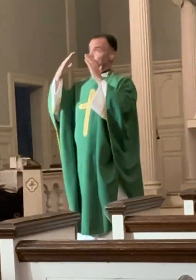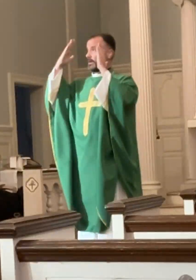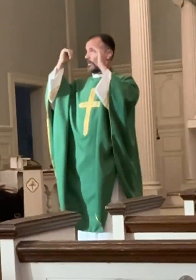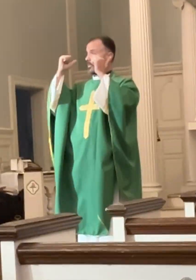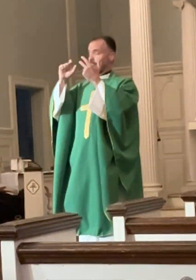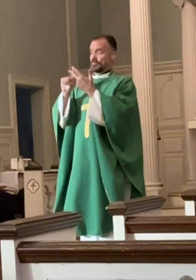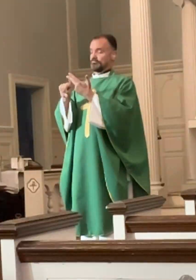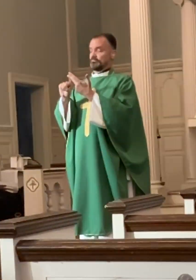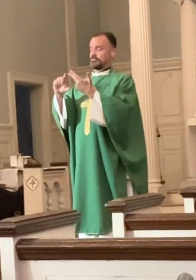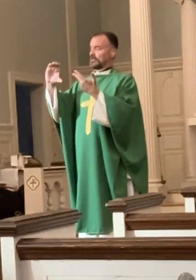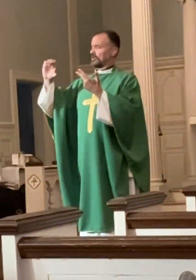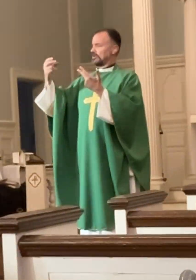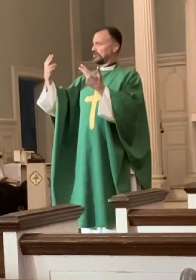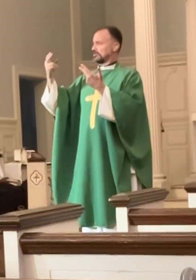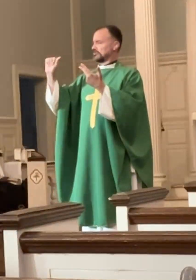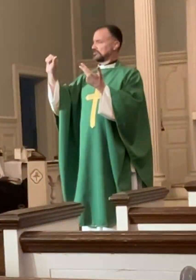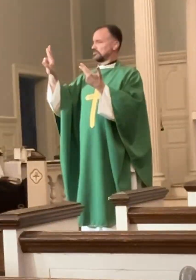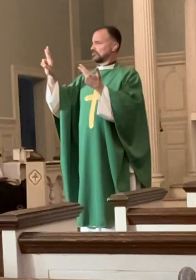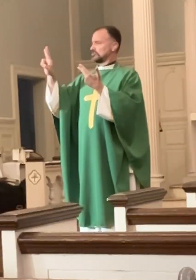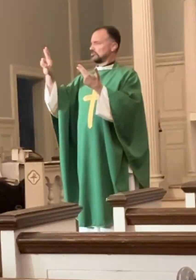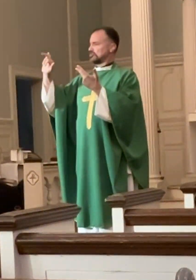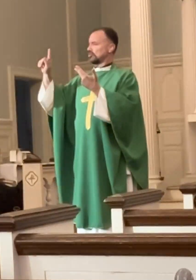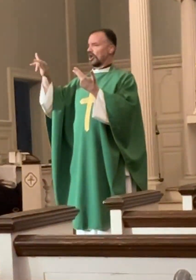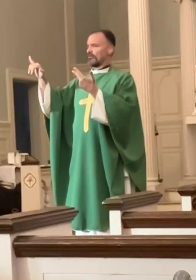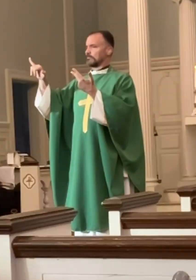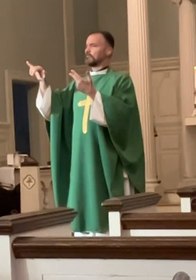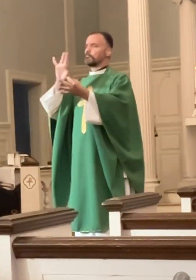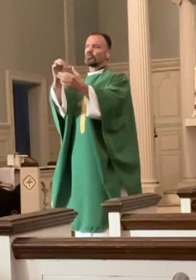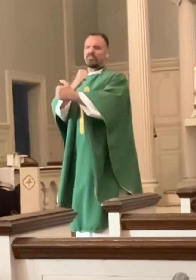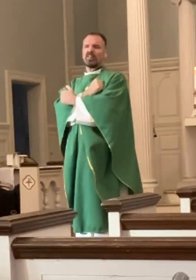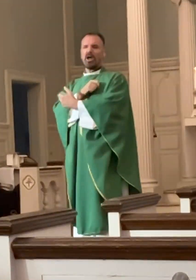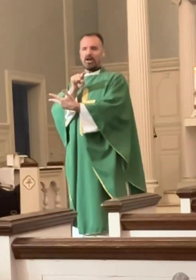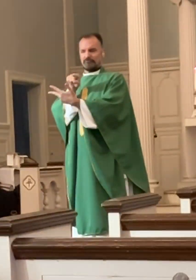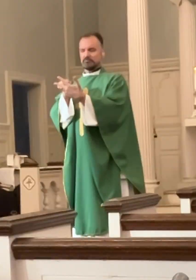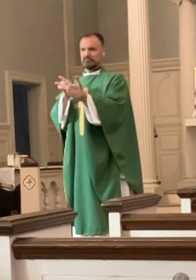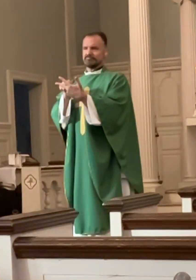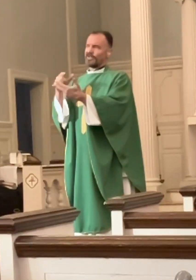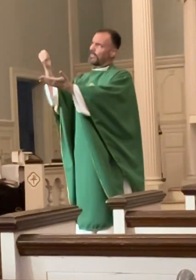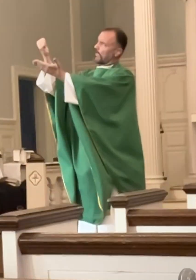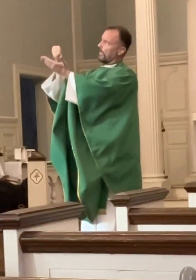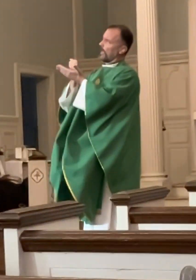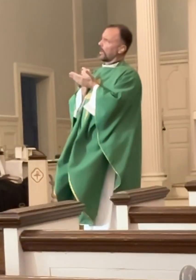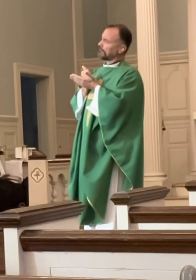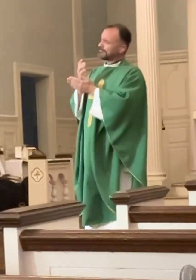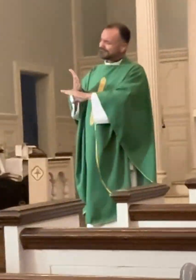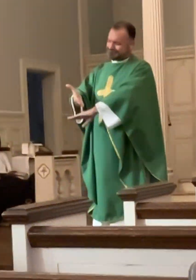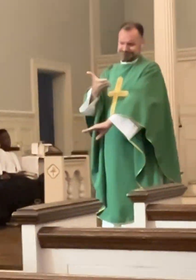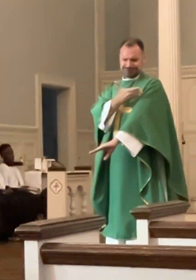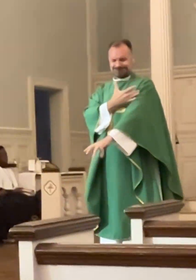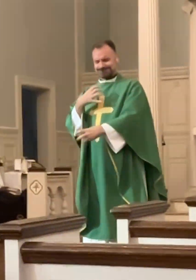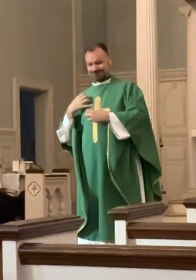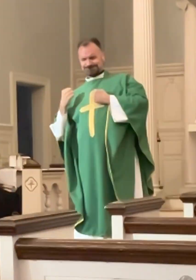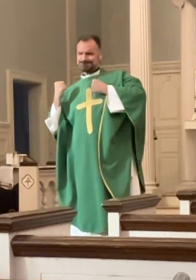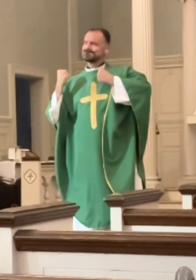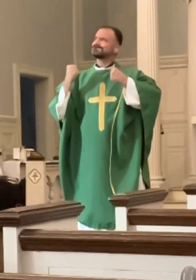the Lord for faith, hope, and charity, which is to say perfect love.